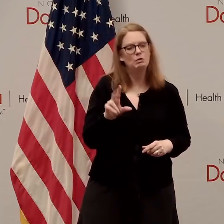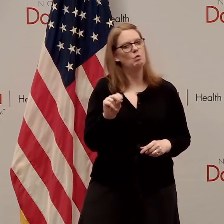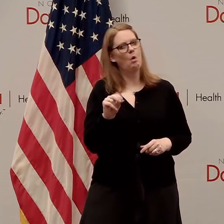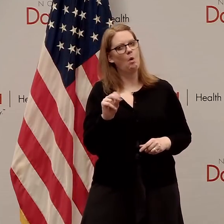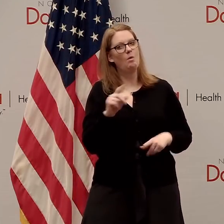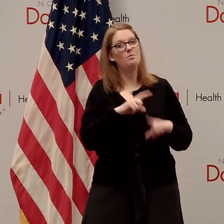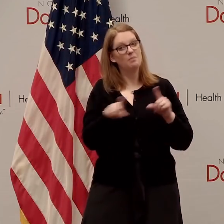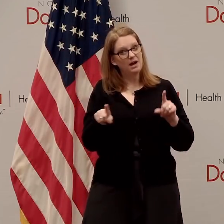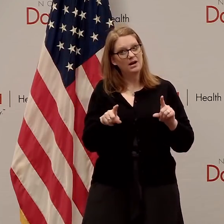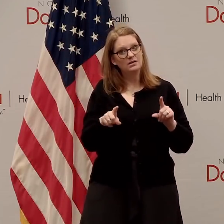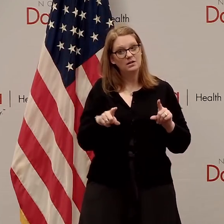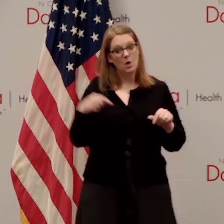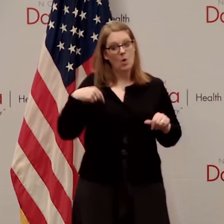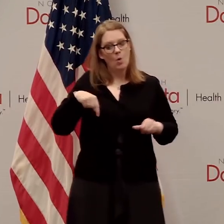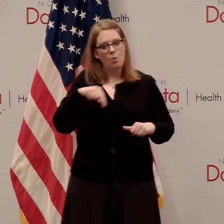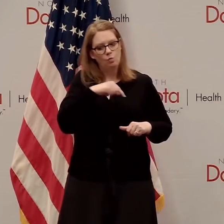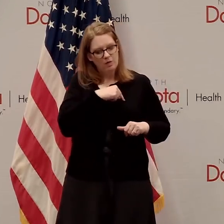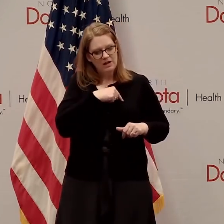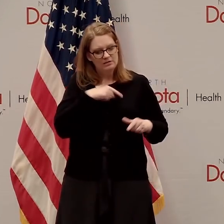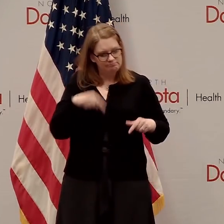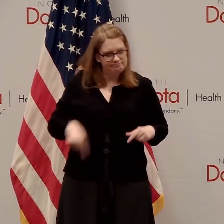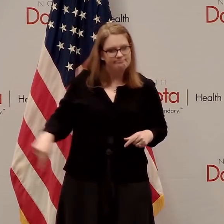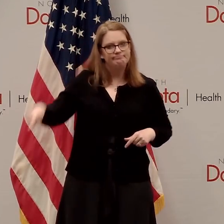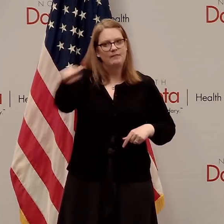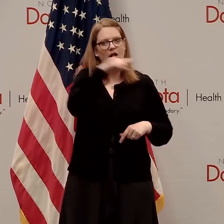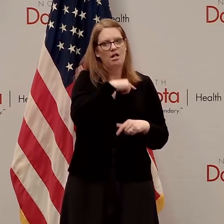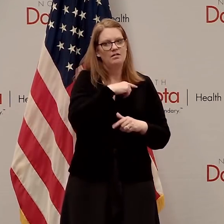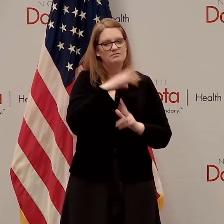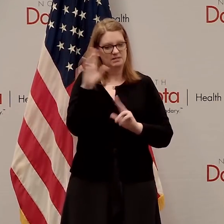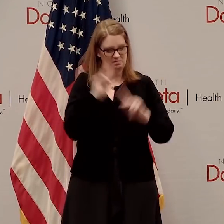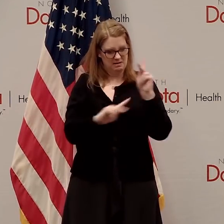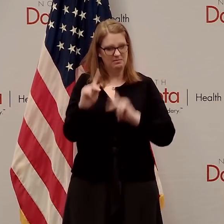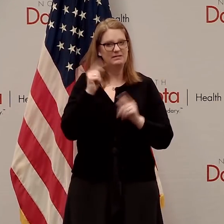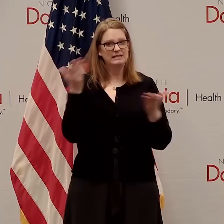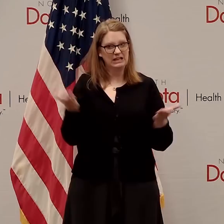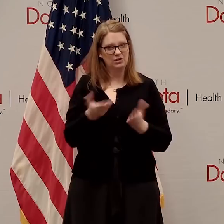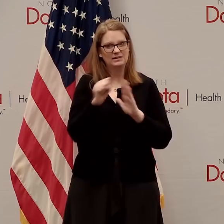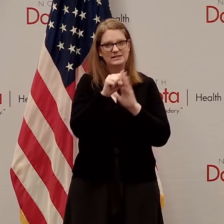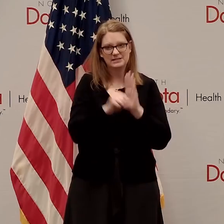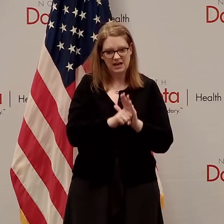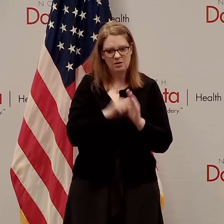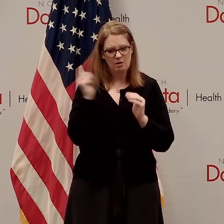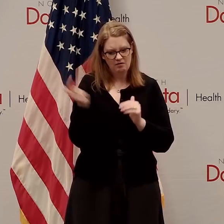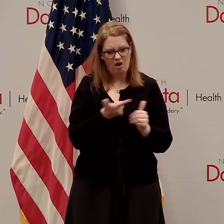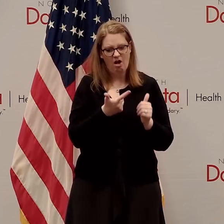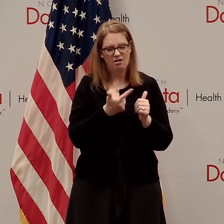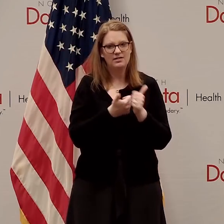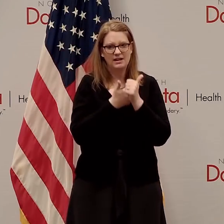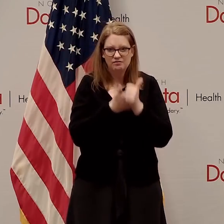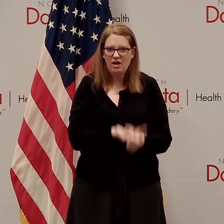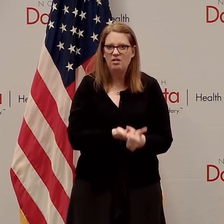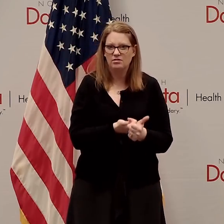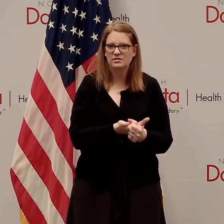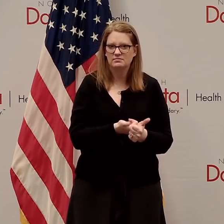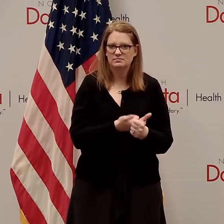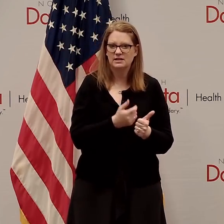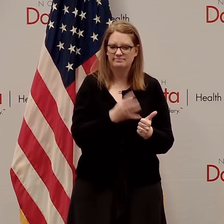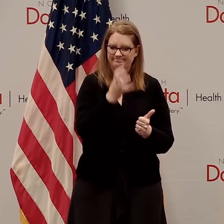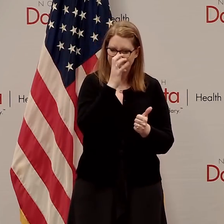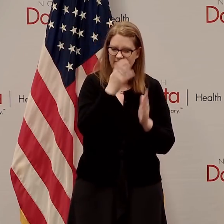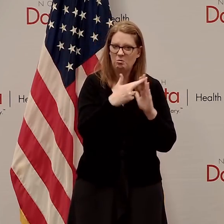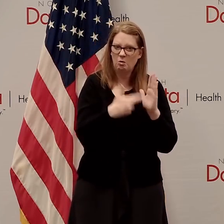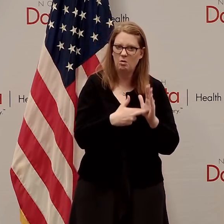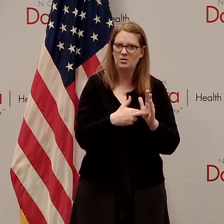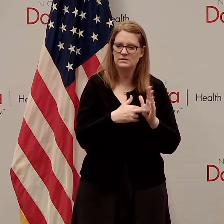because of the actions we've taken collectively. But I want to say again at this time, we are not far enough down that track